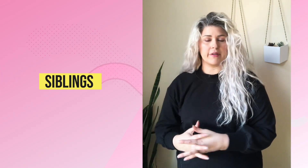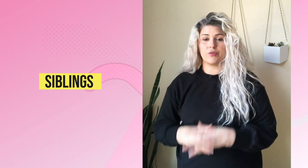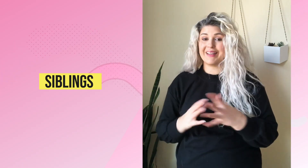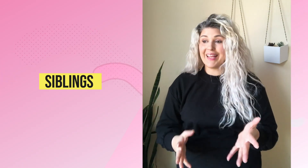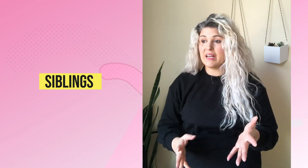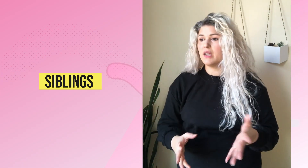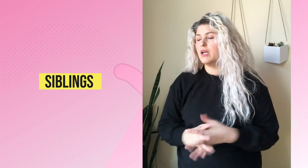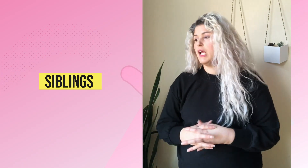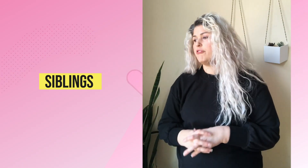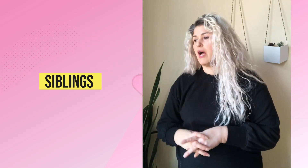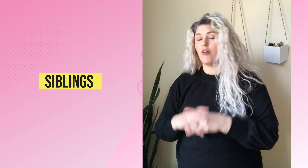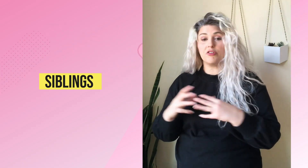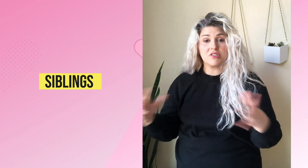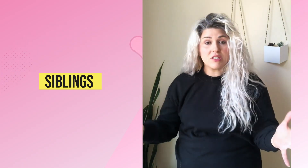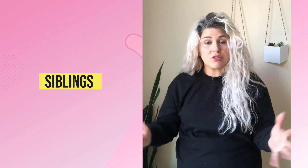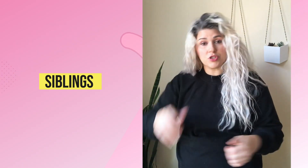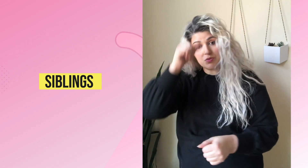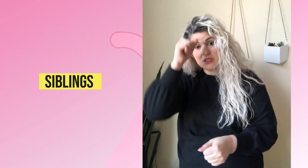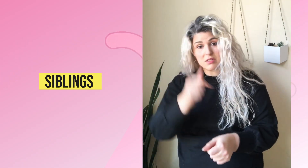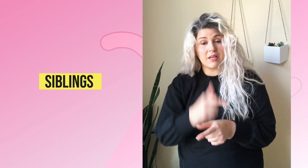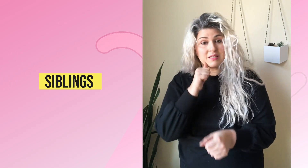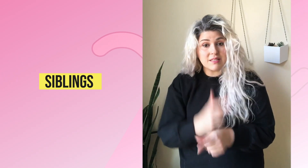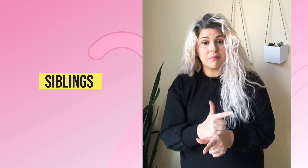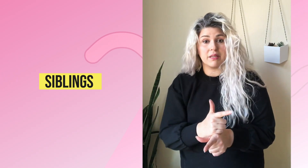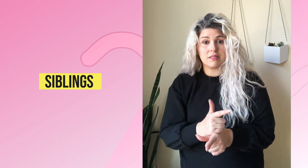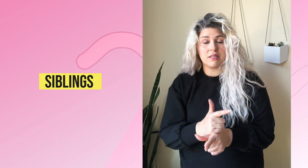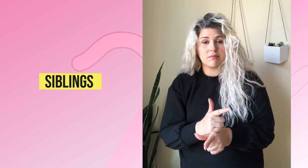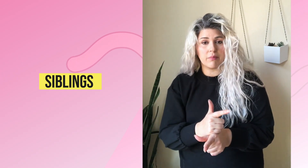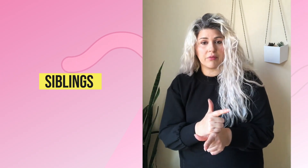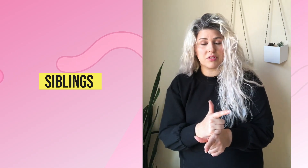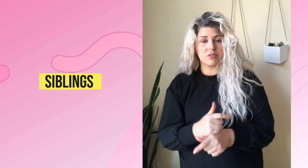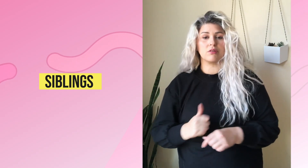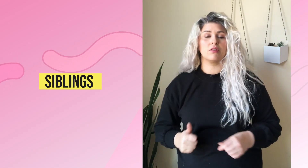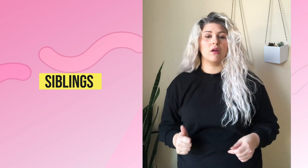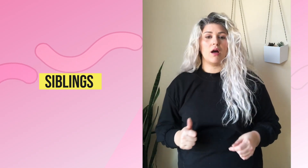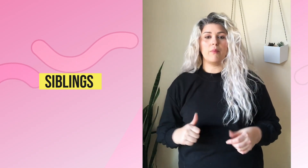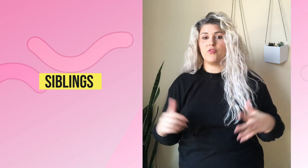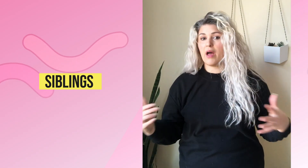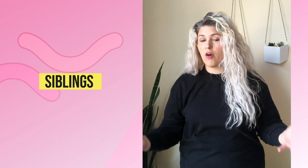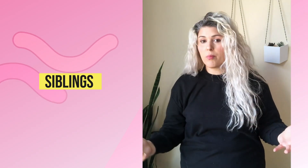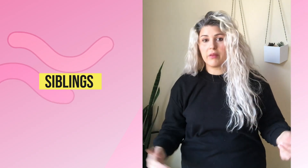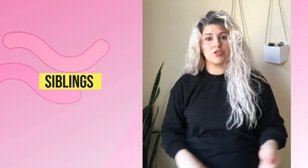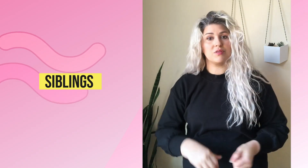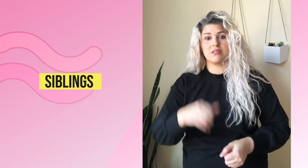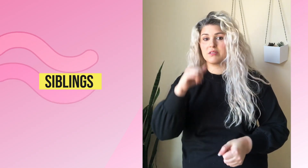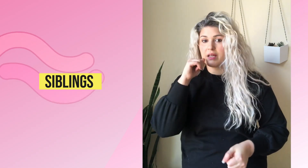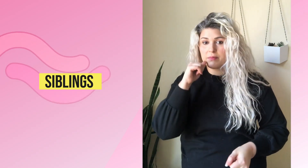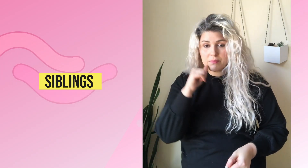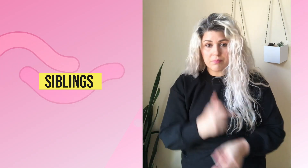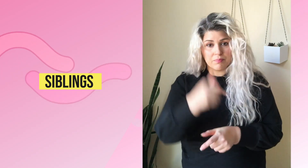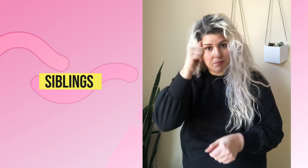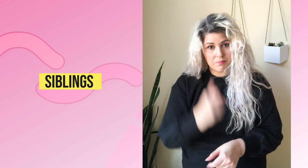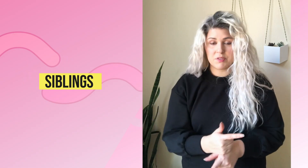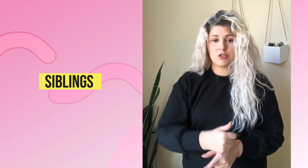for grandparents. So again, if you have all sisters, you would still say siblings this way, brother, sister. If you have all brothers, you would still